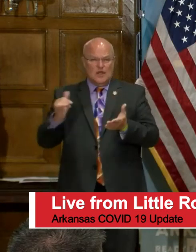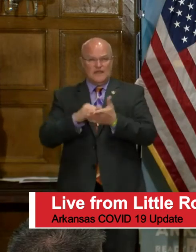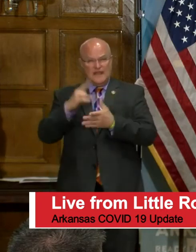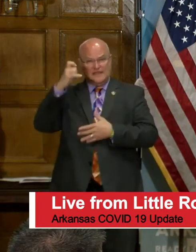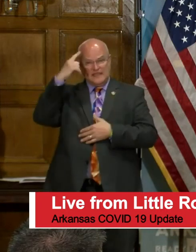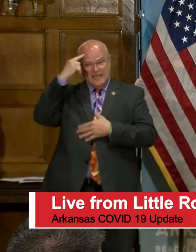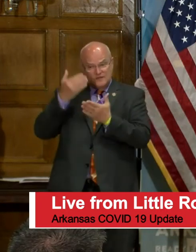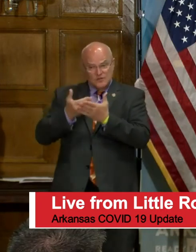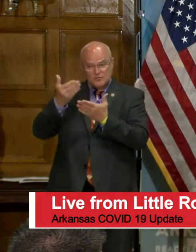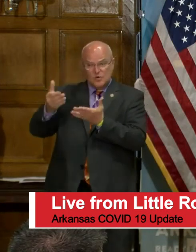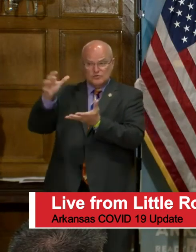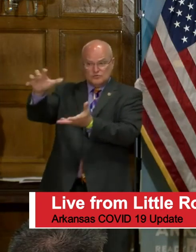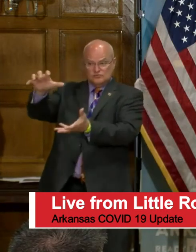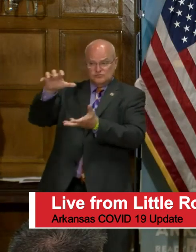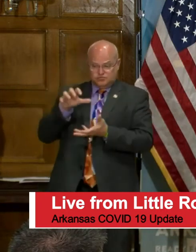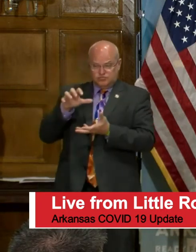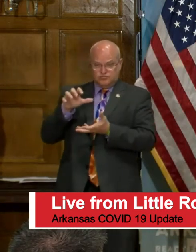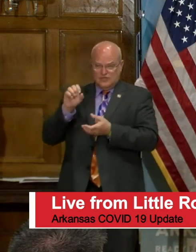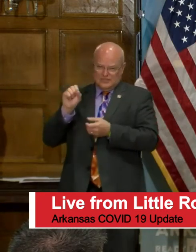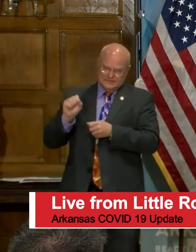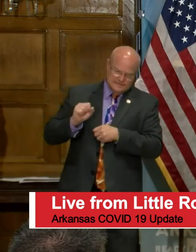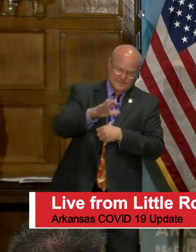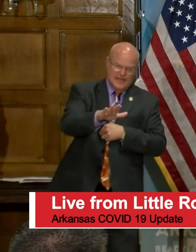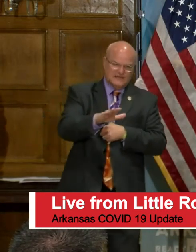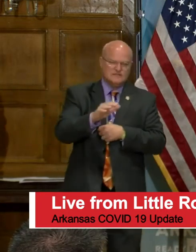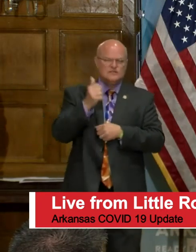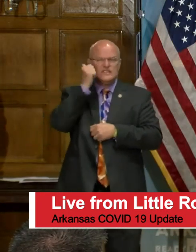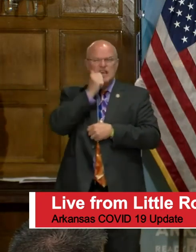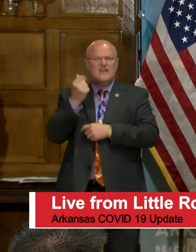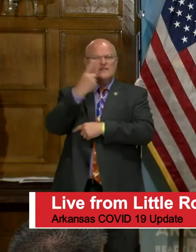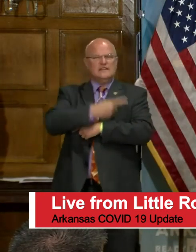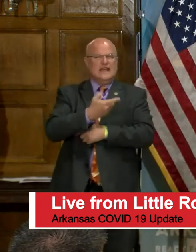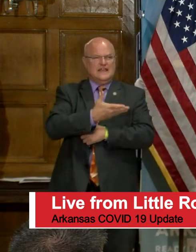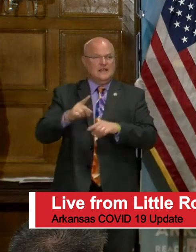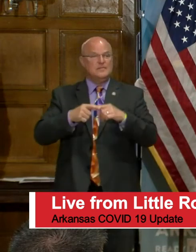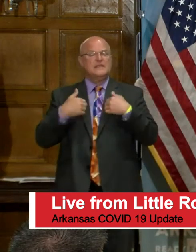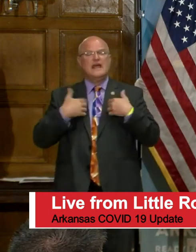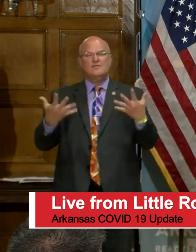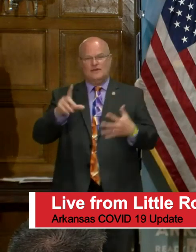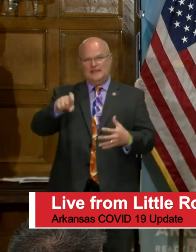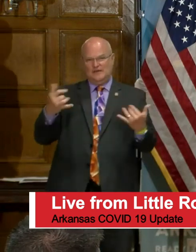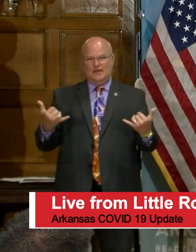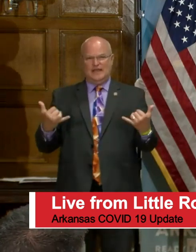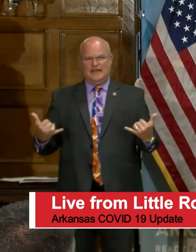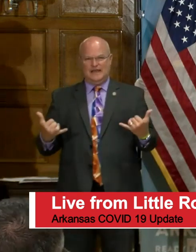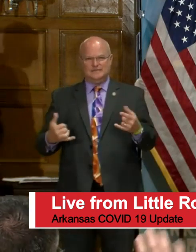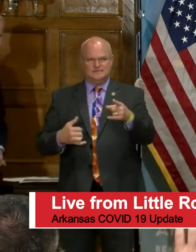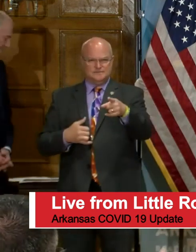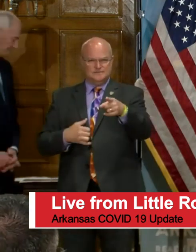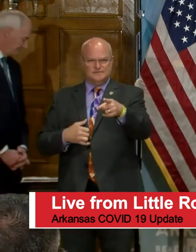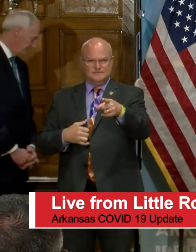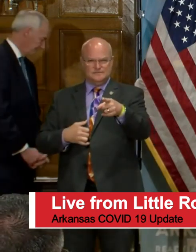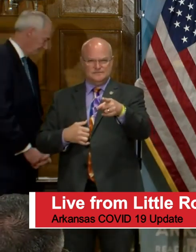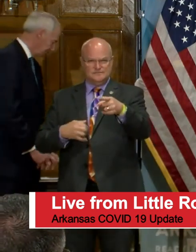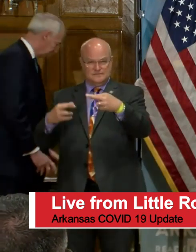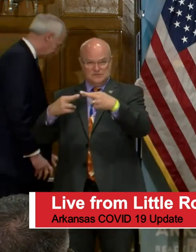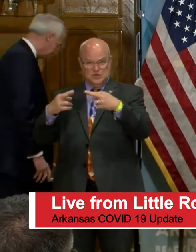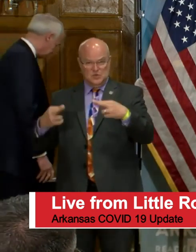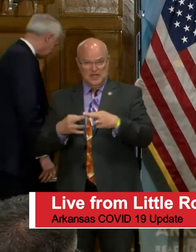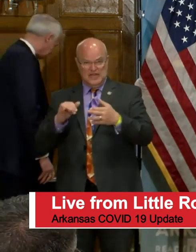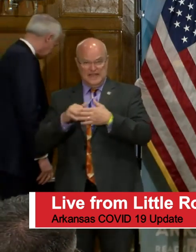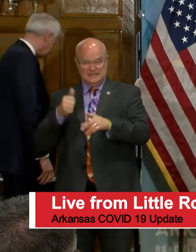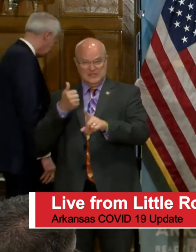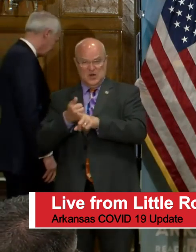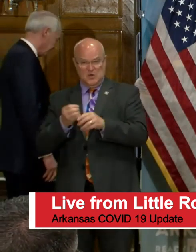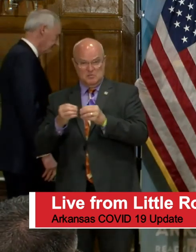governor did the purchase on, back to them. So it's a day-by-day thing, but they have what they need right now. Is there a certain region that's being